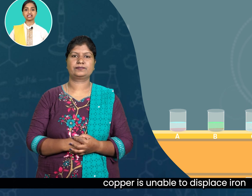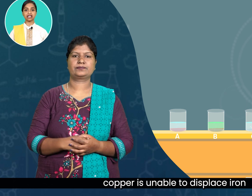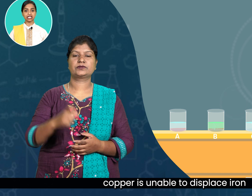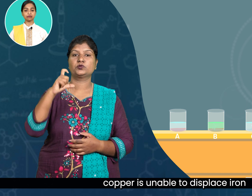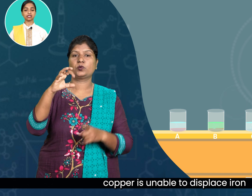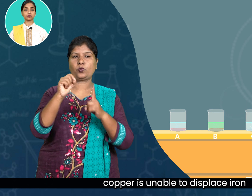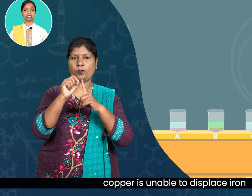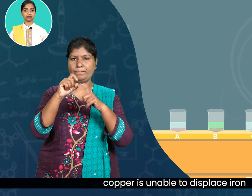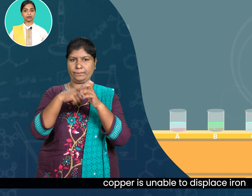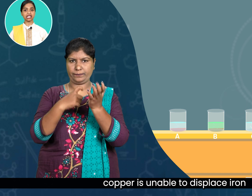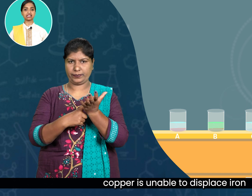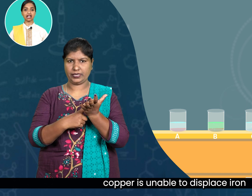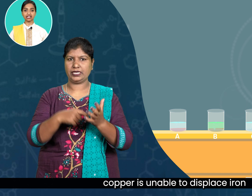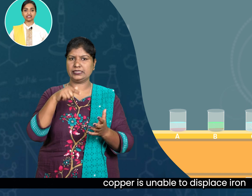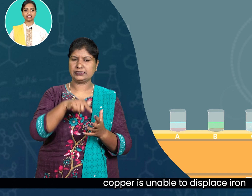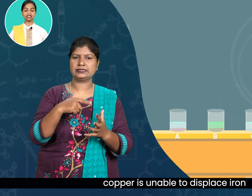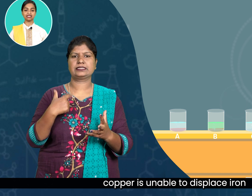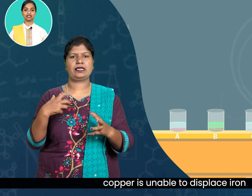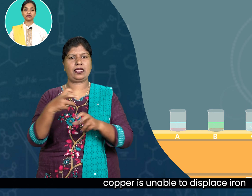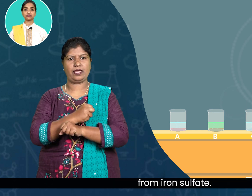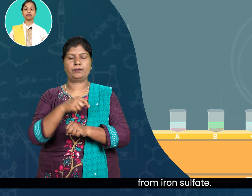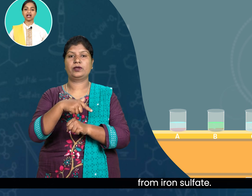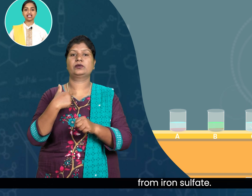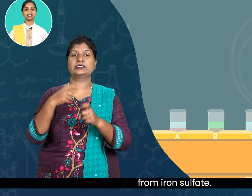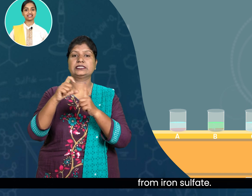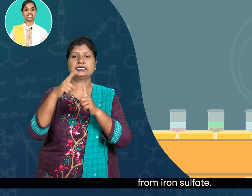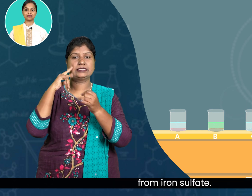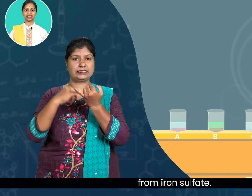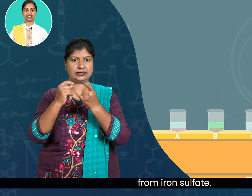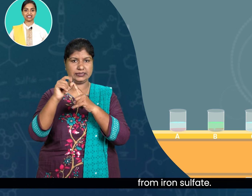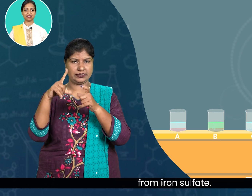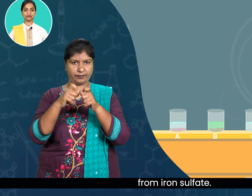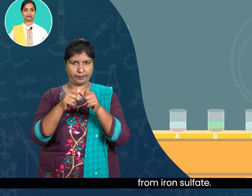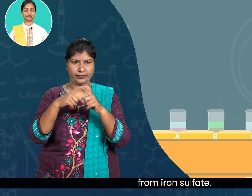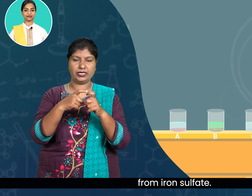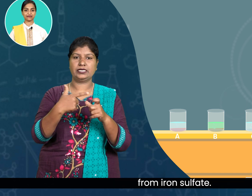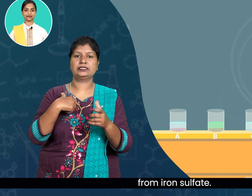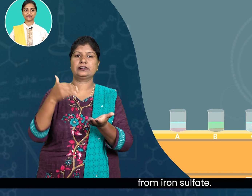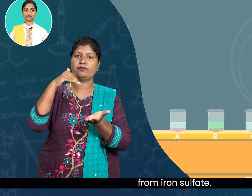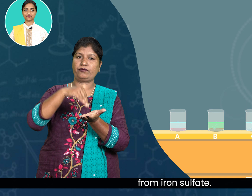Copper is unable to displace iron from iron sulfate.